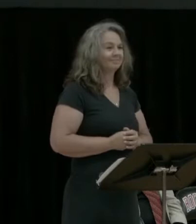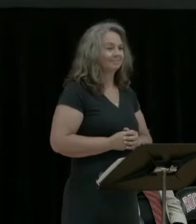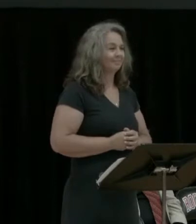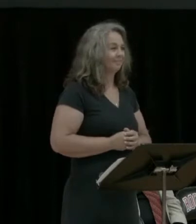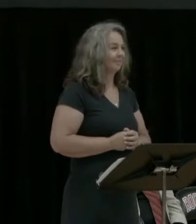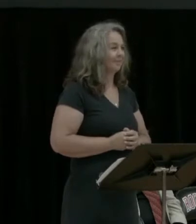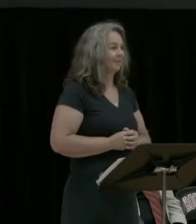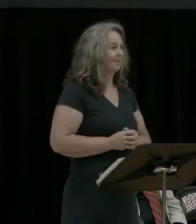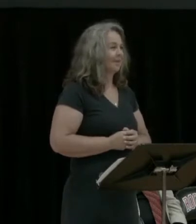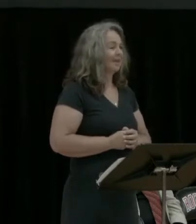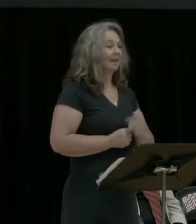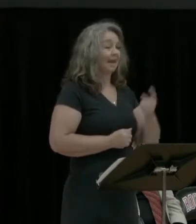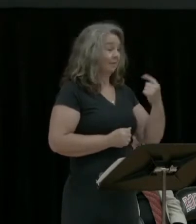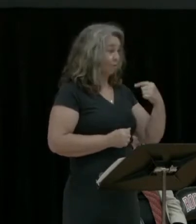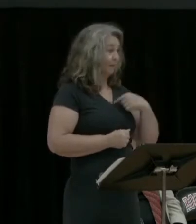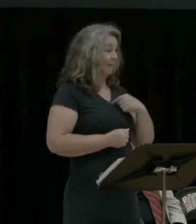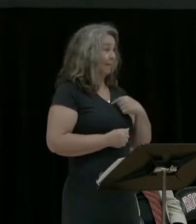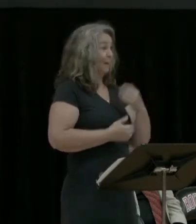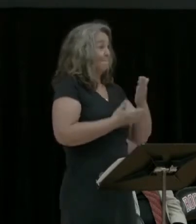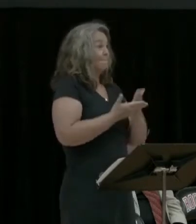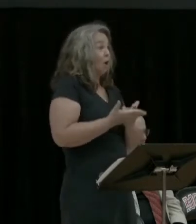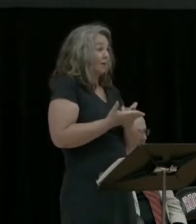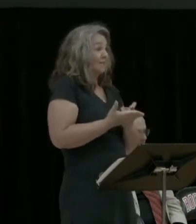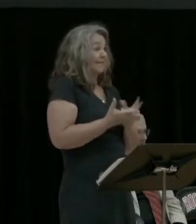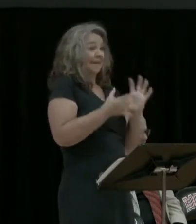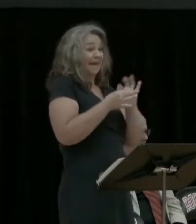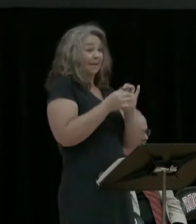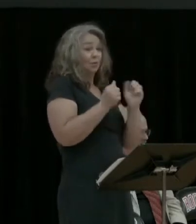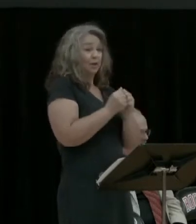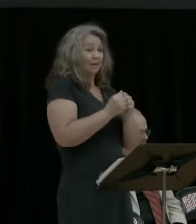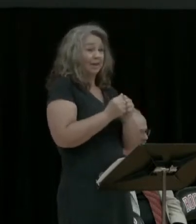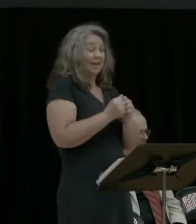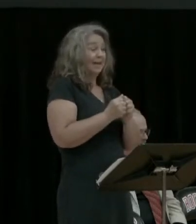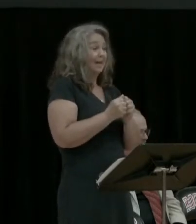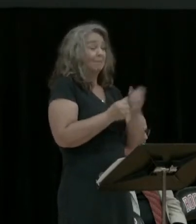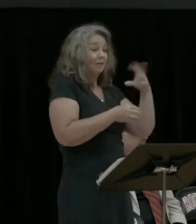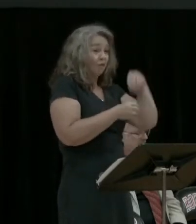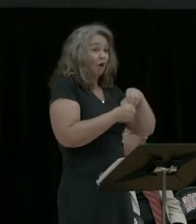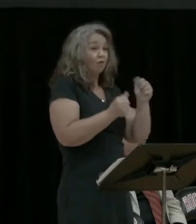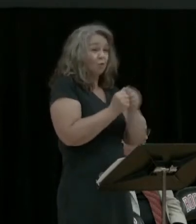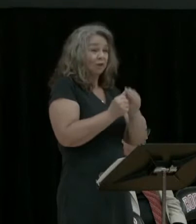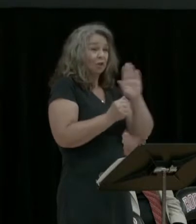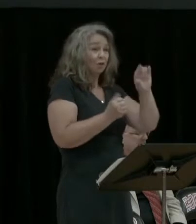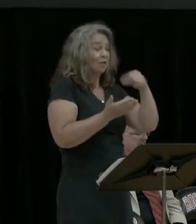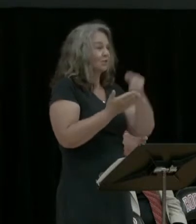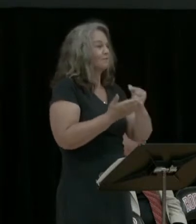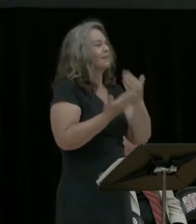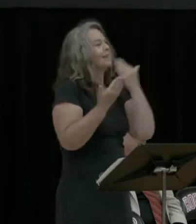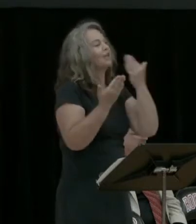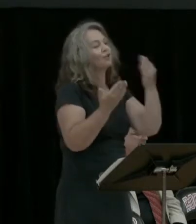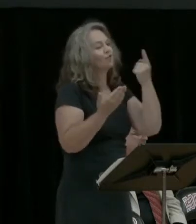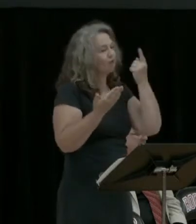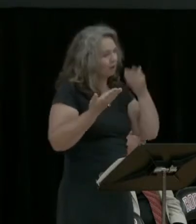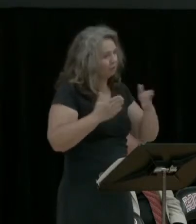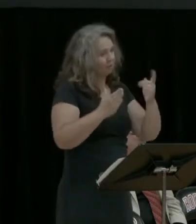And to be just a part of it is an incredible honor. So thank you for allowing me to be part of your